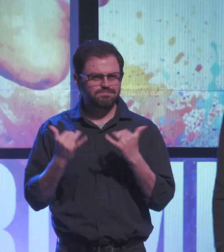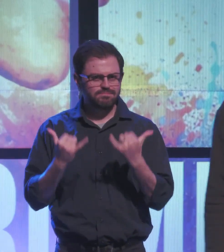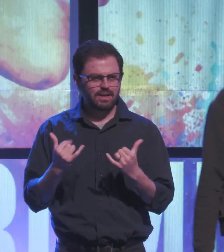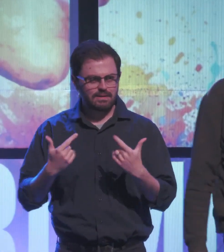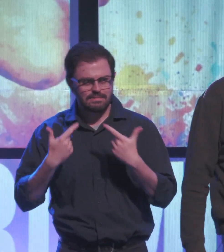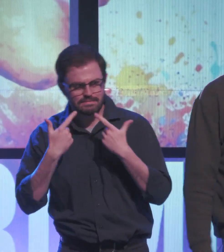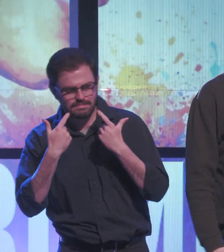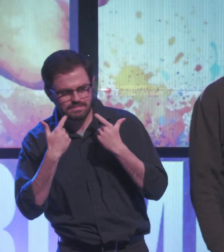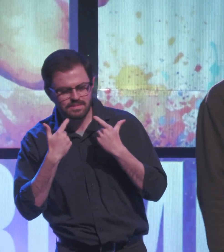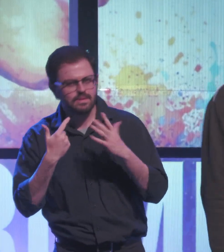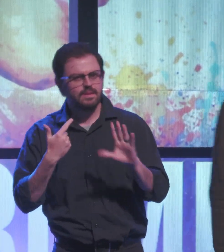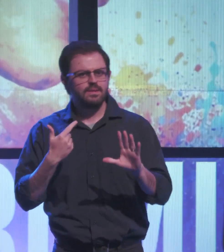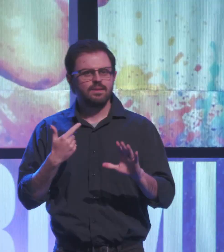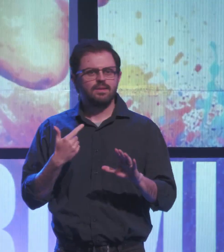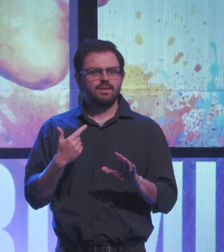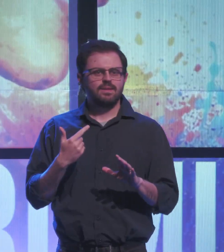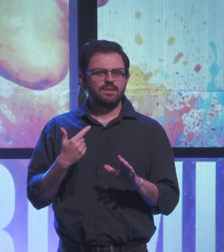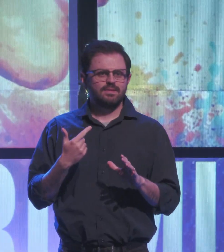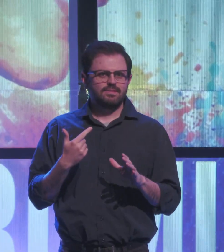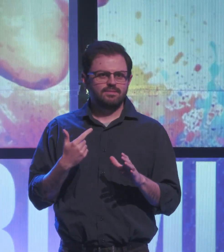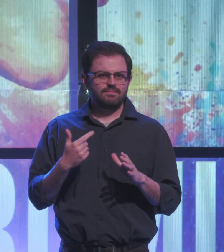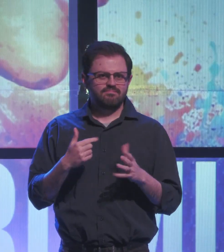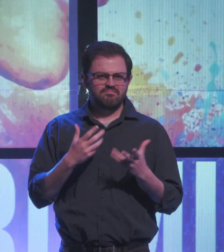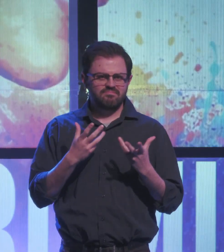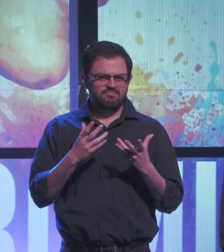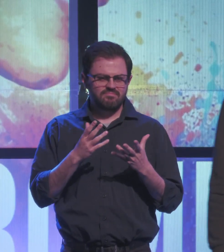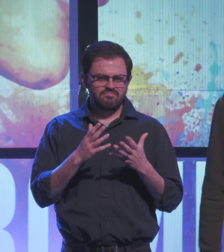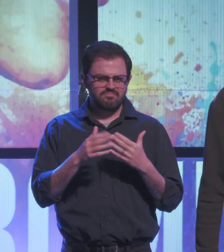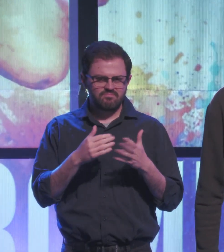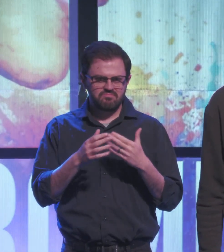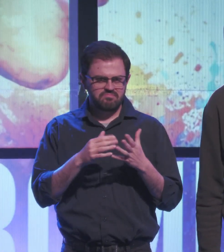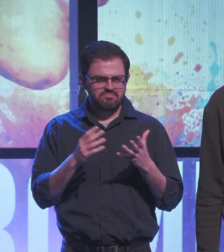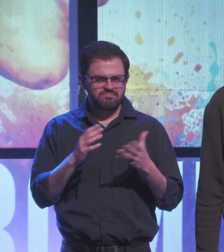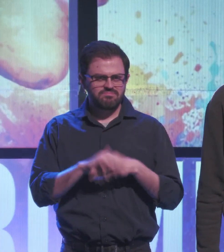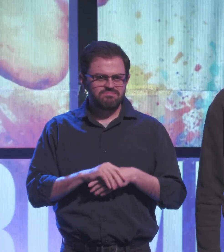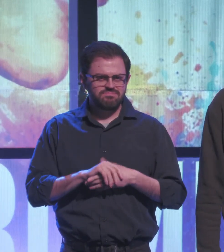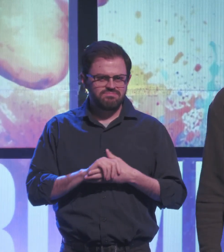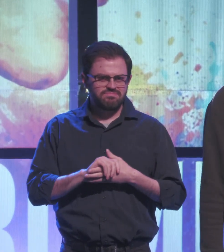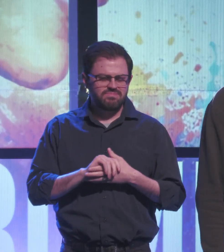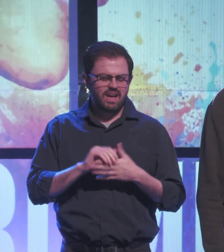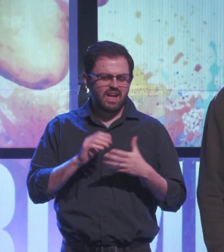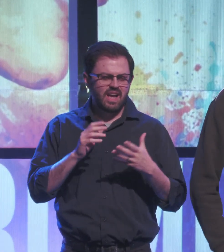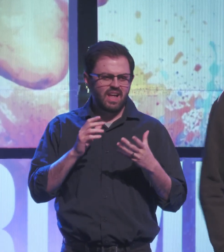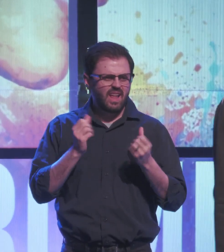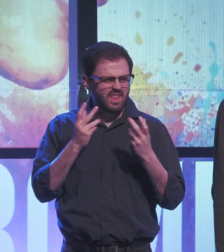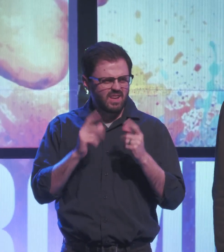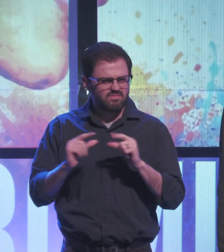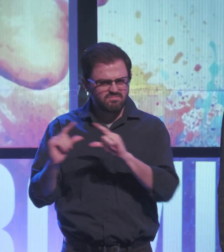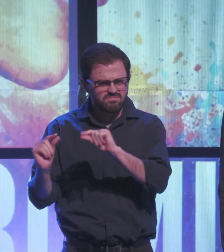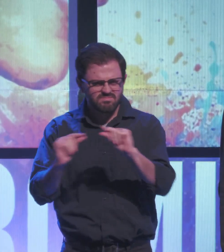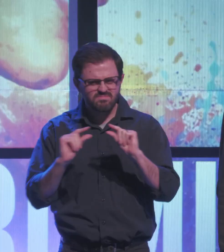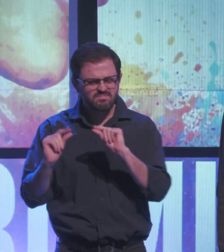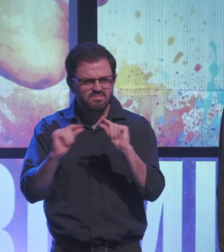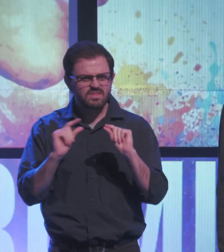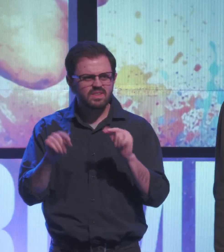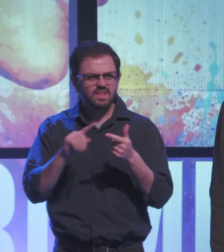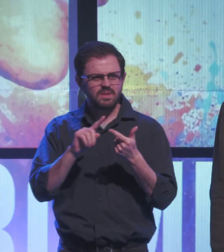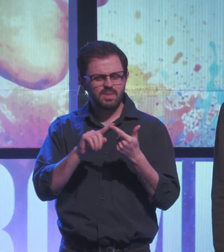And I'm not going to talk about what you think I'm going to talk about because I don't care about that nonsense. There's a lot of talk around this rhetoric of